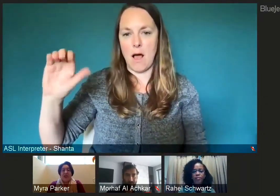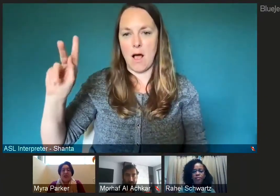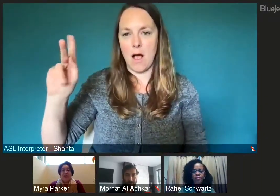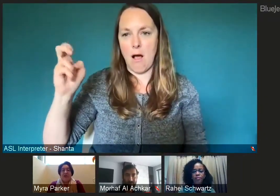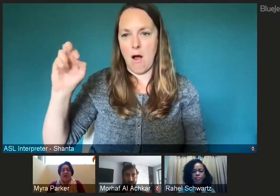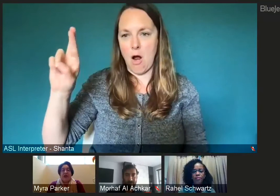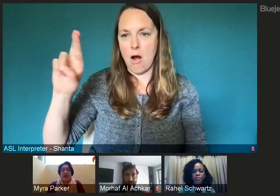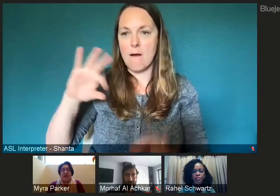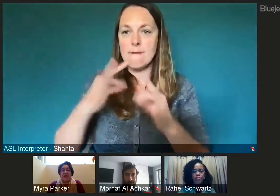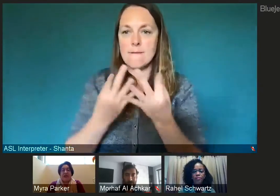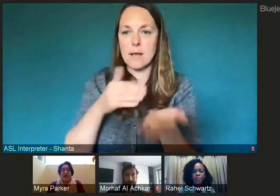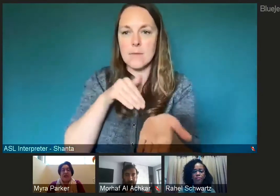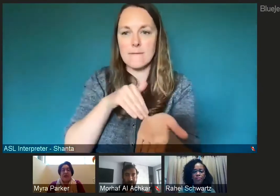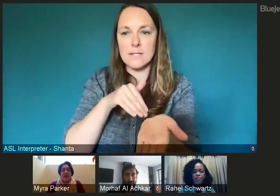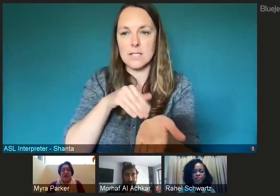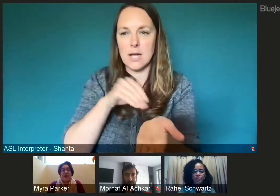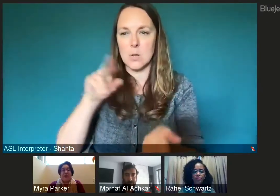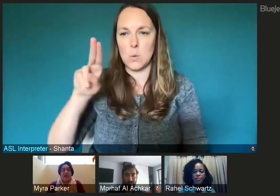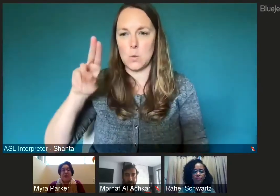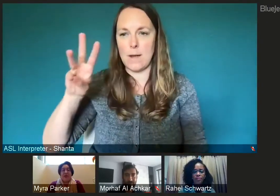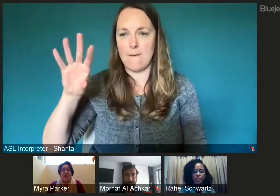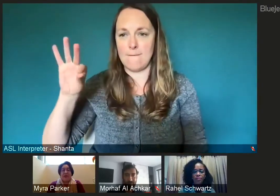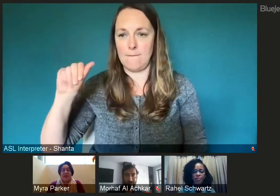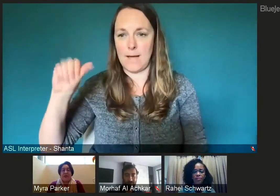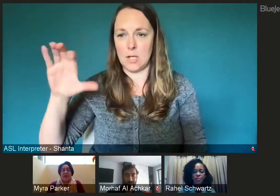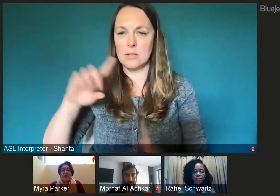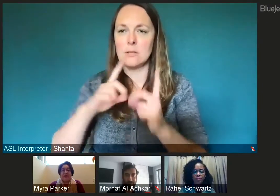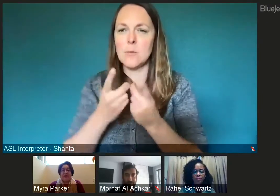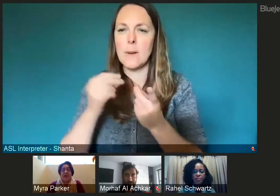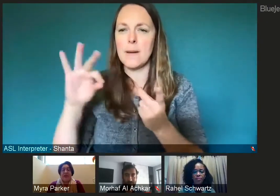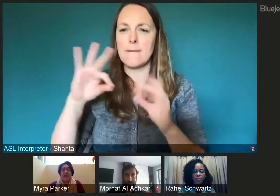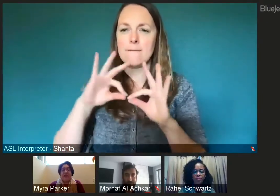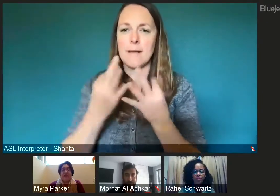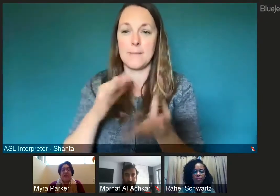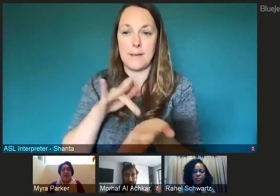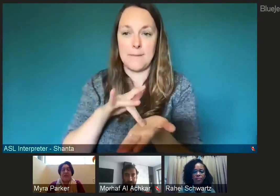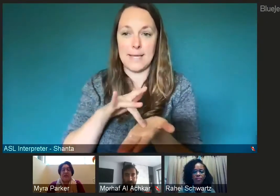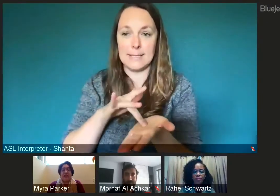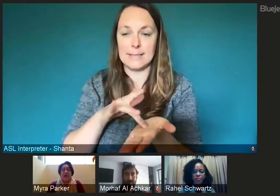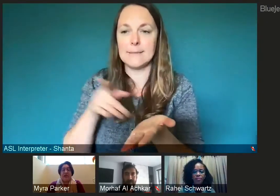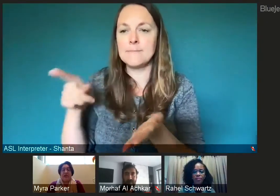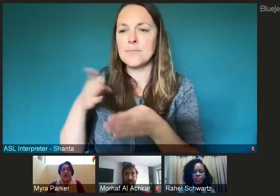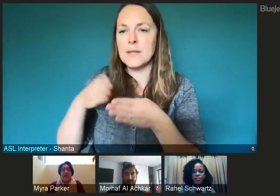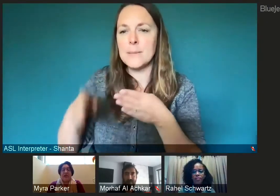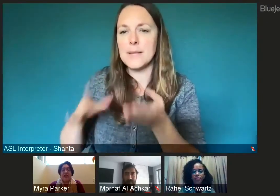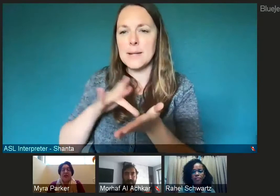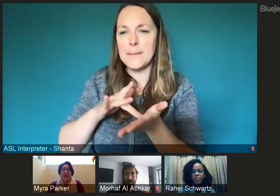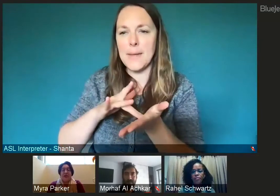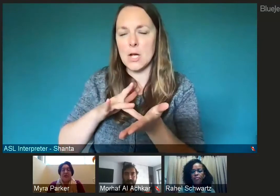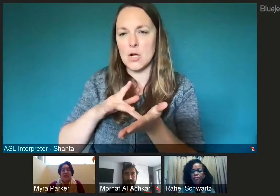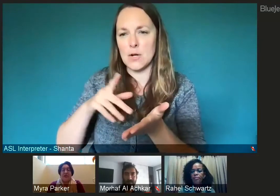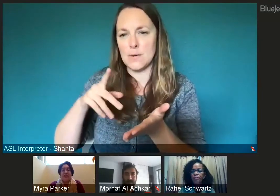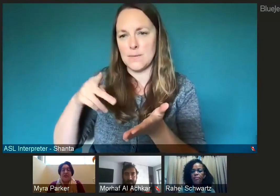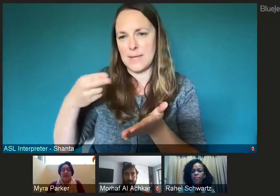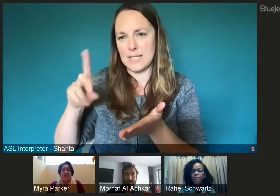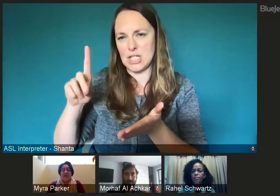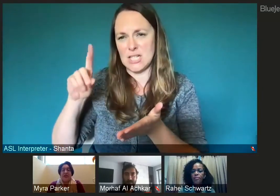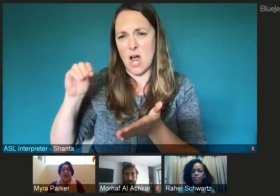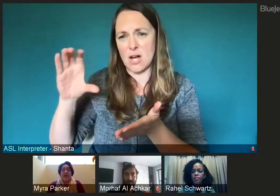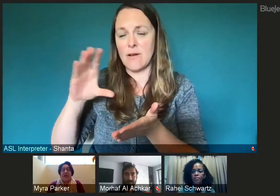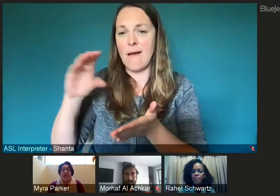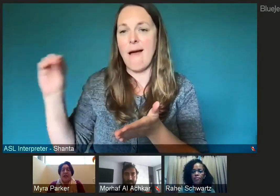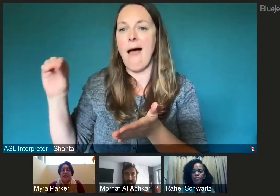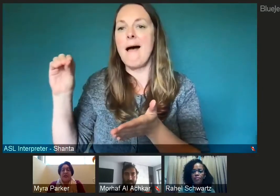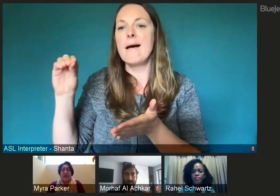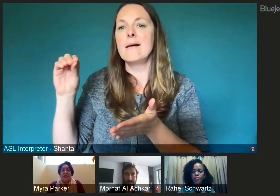physician and UW faculty at the Department of Family Medicine. He completed his medical doctorate at Aleppo University in